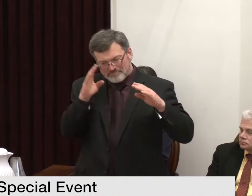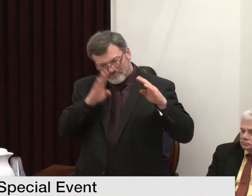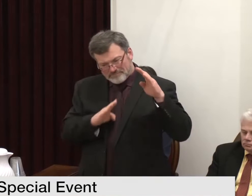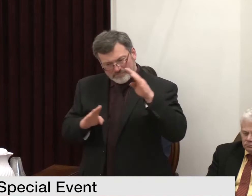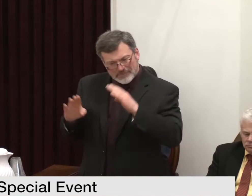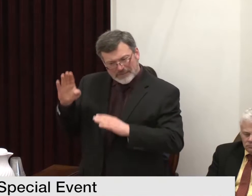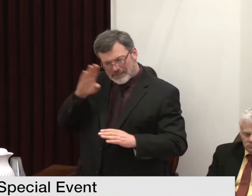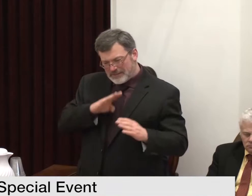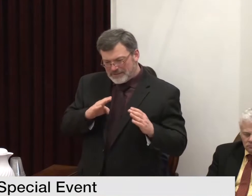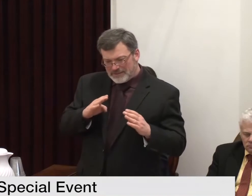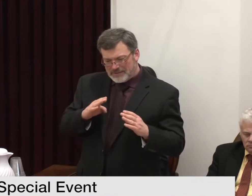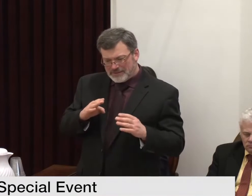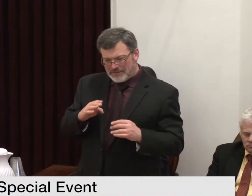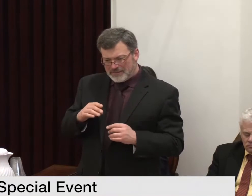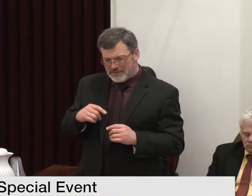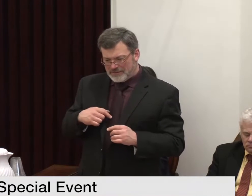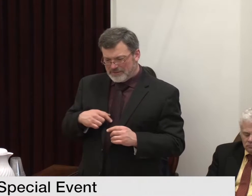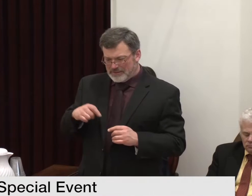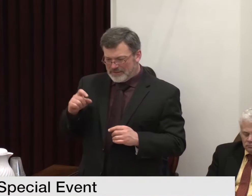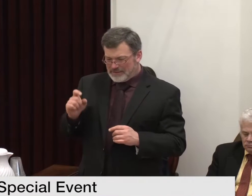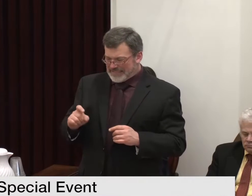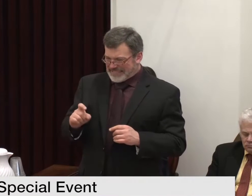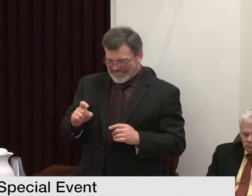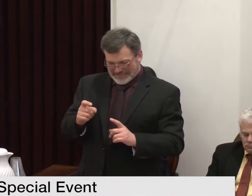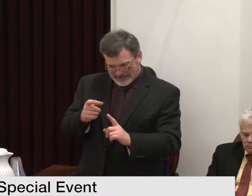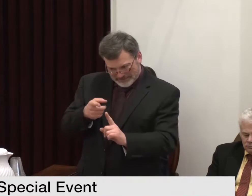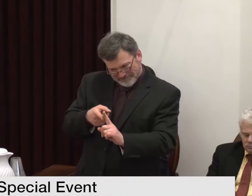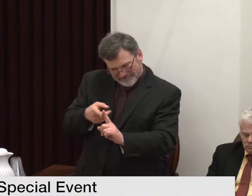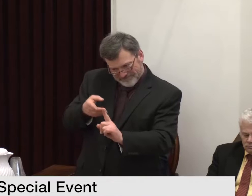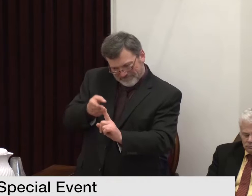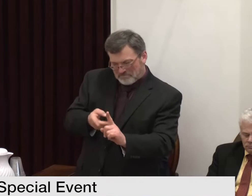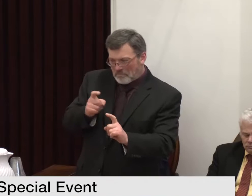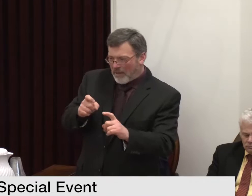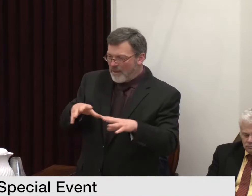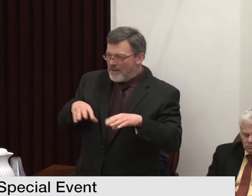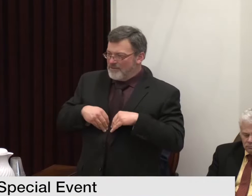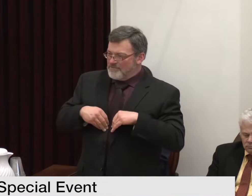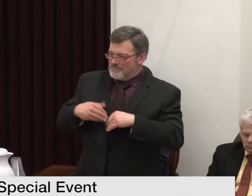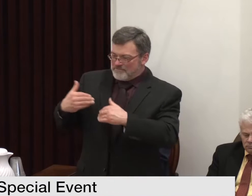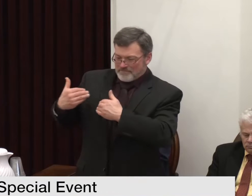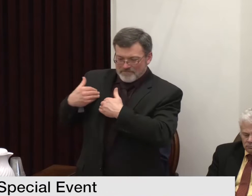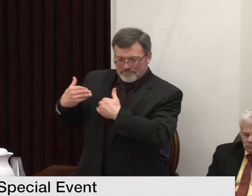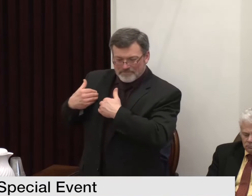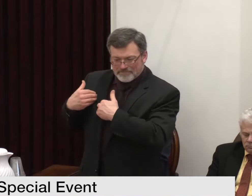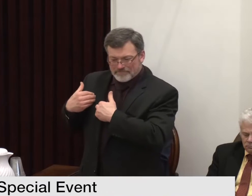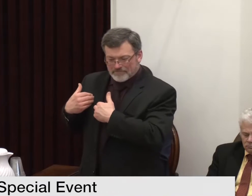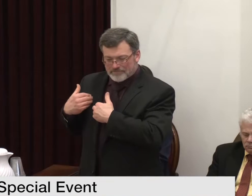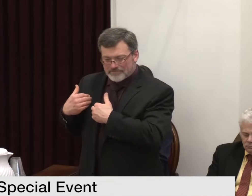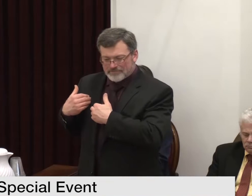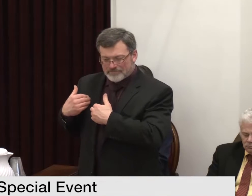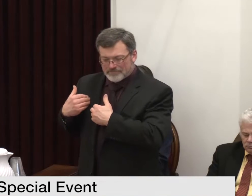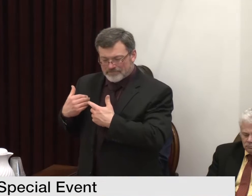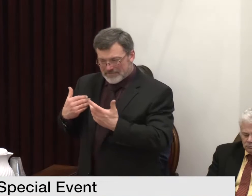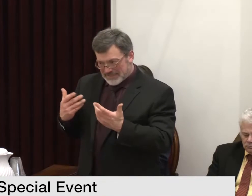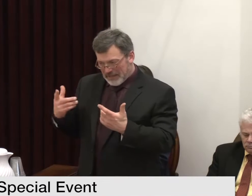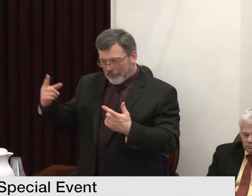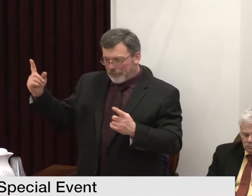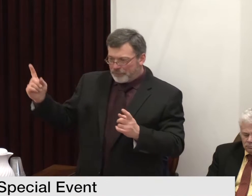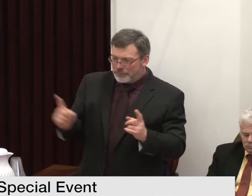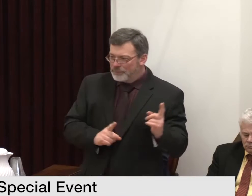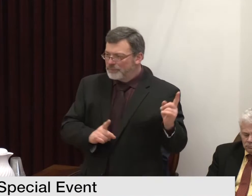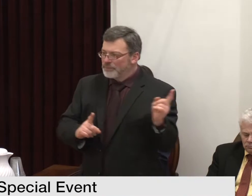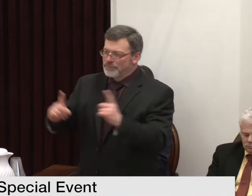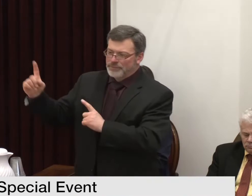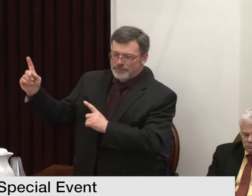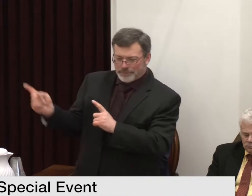us vulnerable to major drug traffickers, who see Vermont as, quote, a